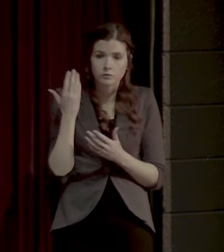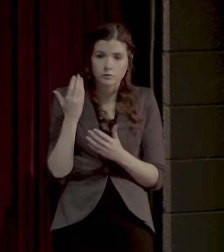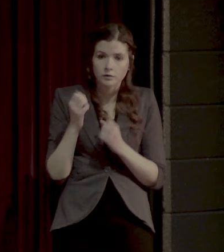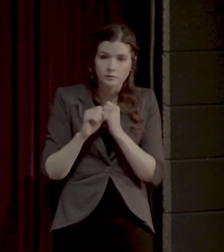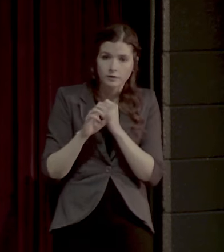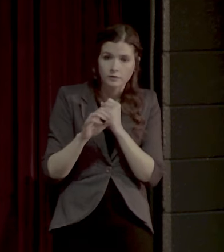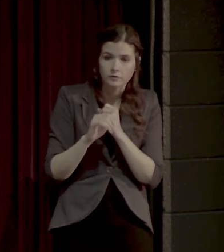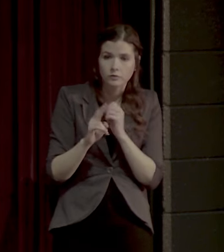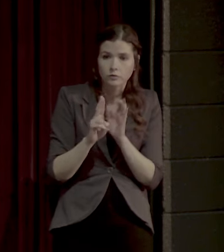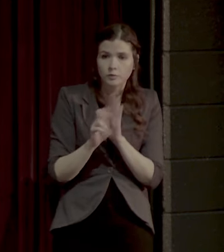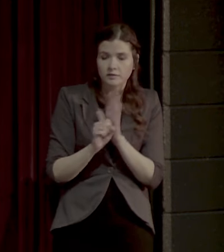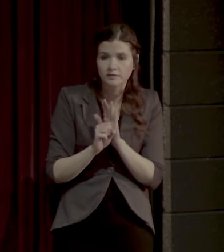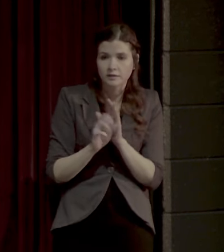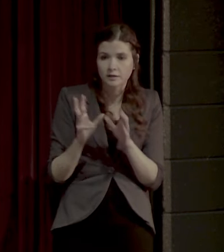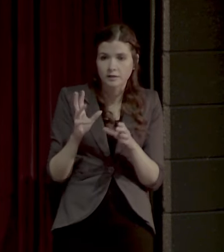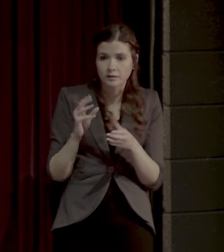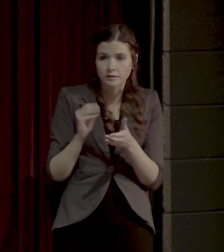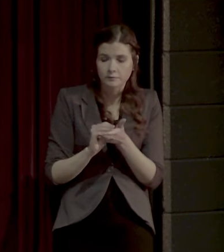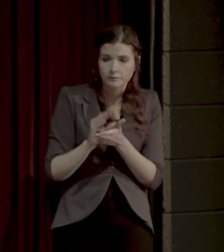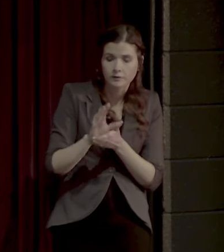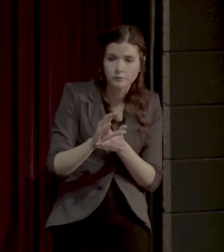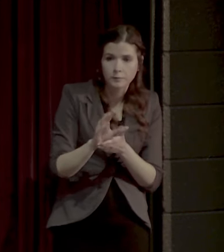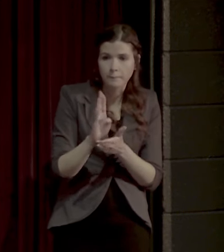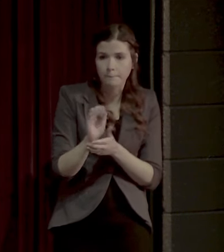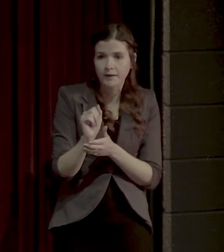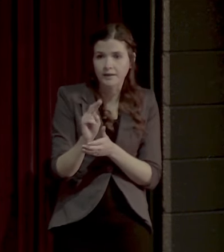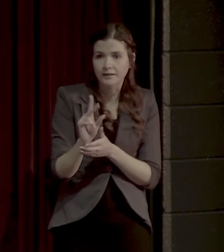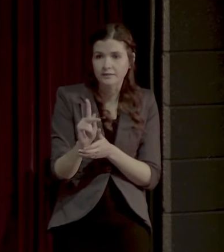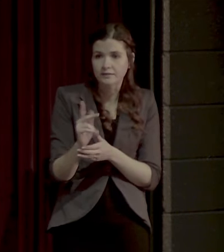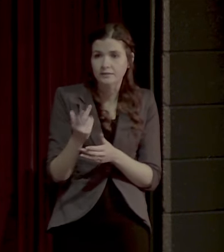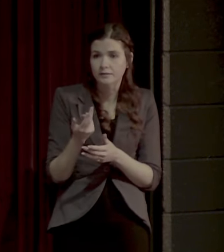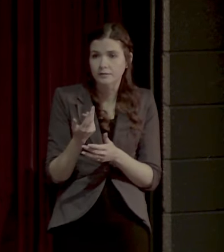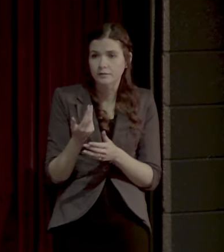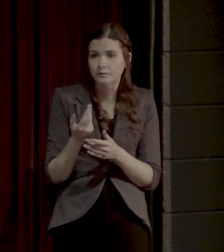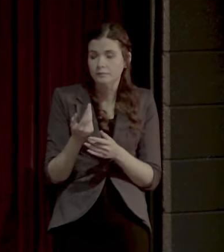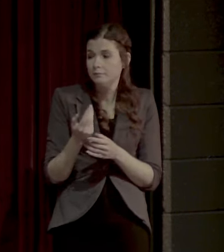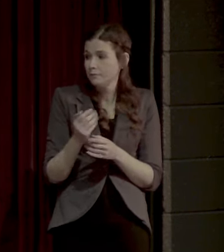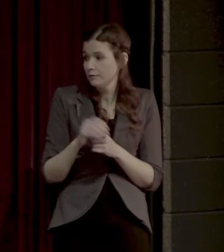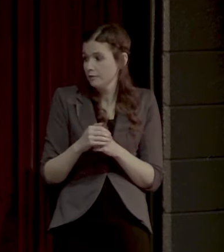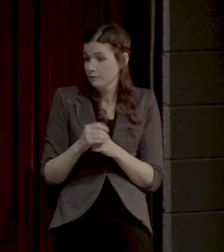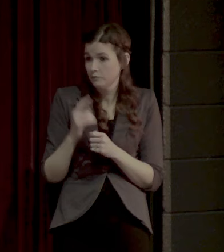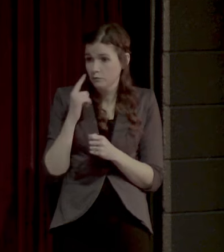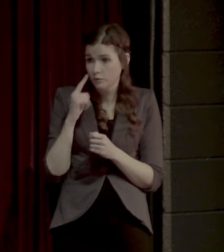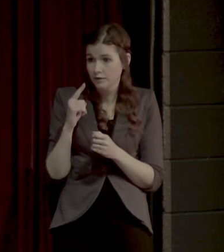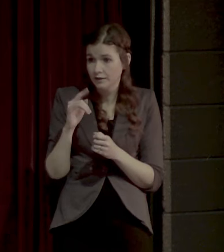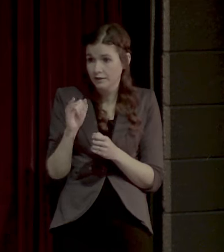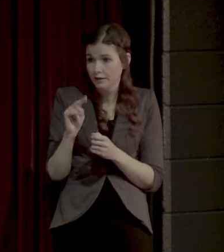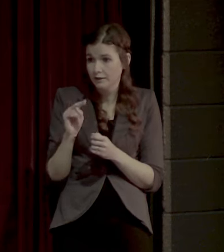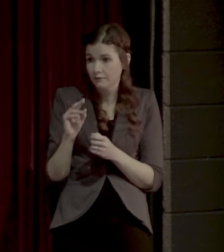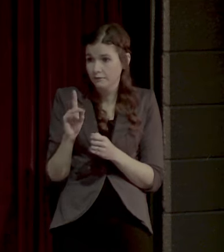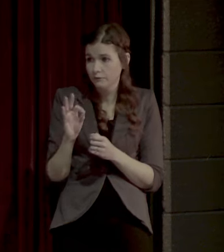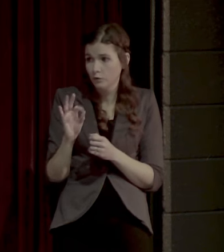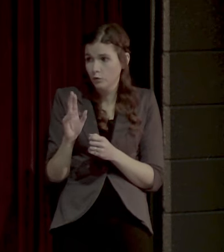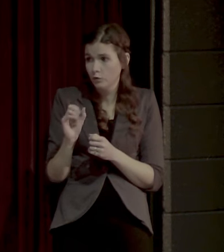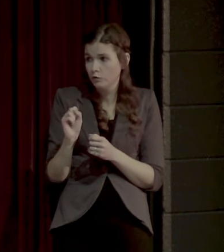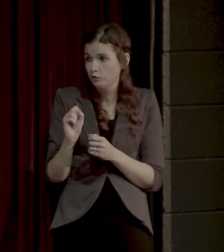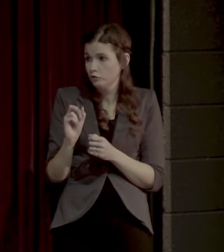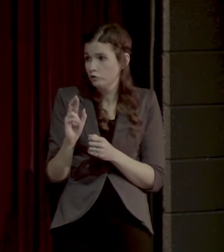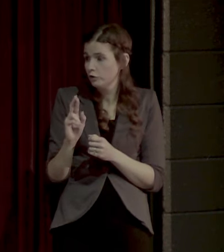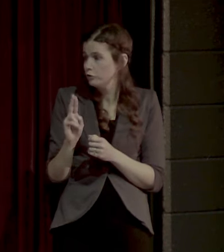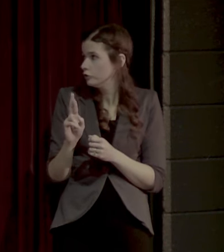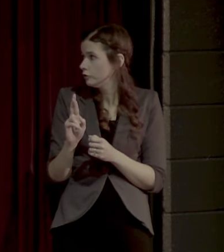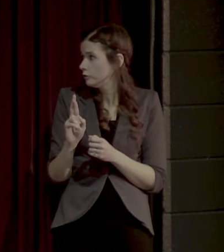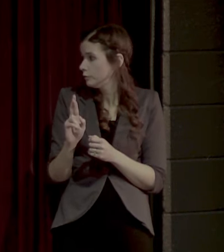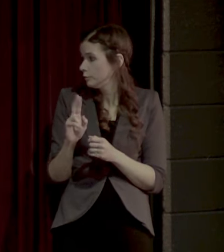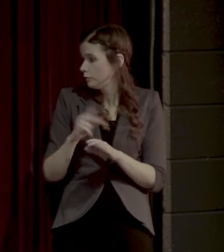U.S. investment banks, multinationals, and the U.S. government on financing and large infrastructure projects in the United States and around the